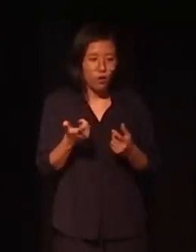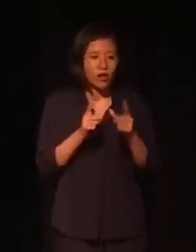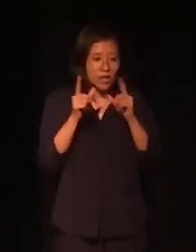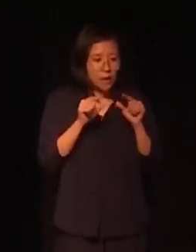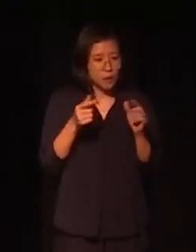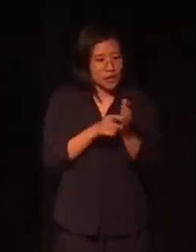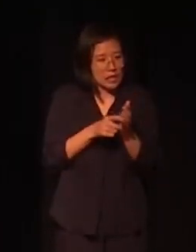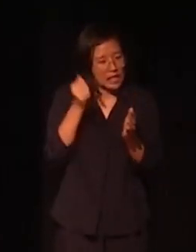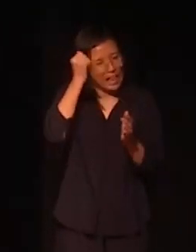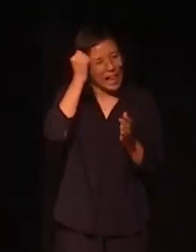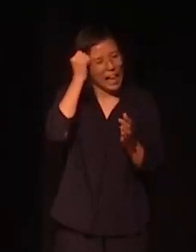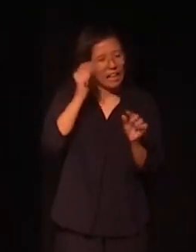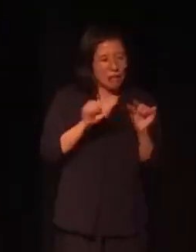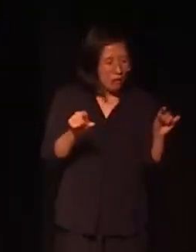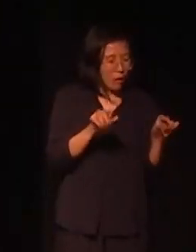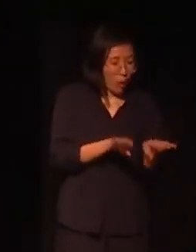with adjectives. Say